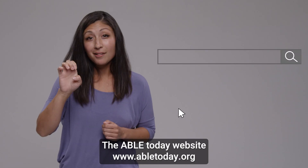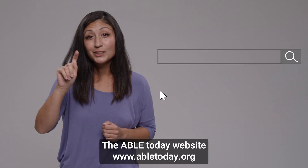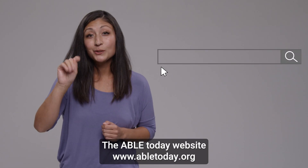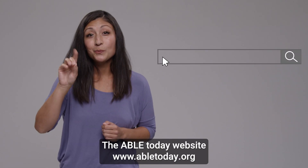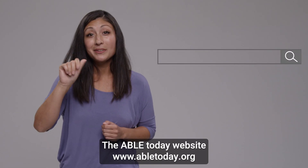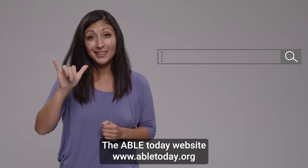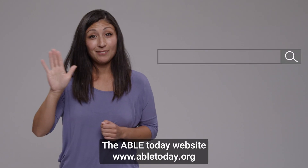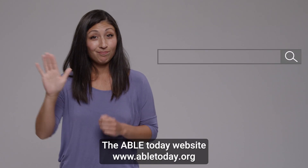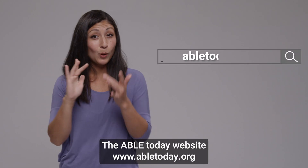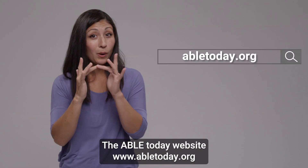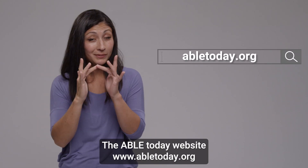The ABLE Today website,